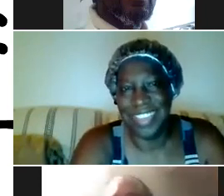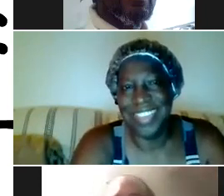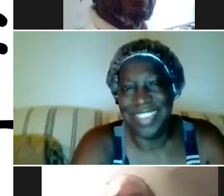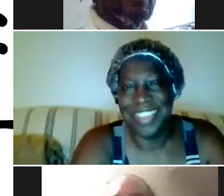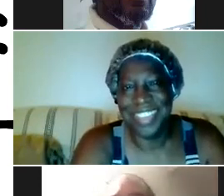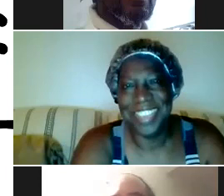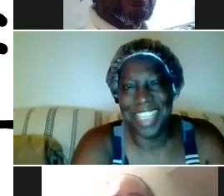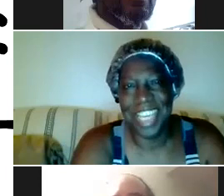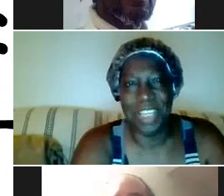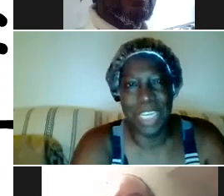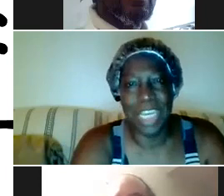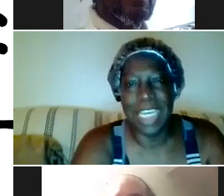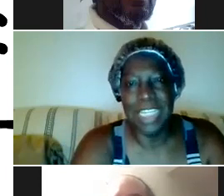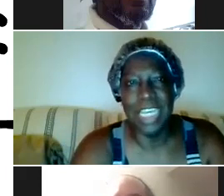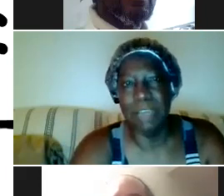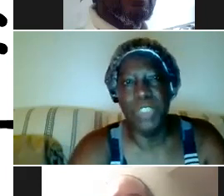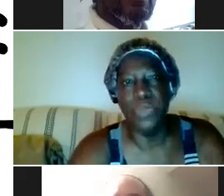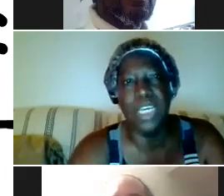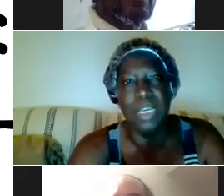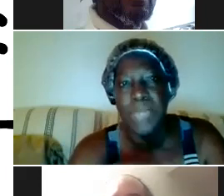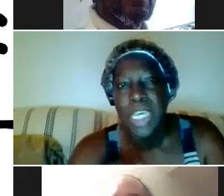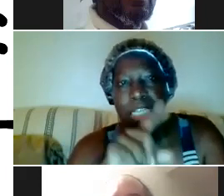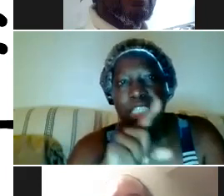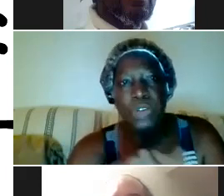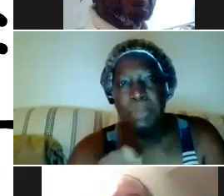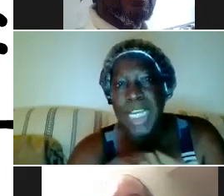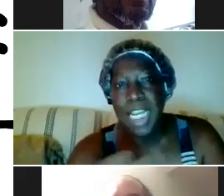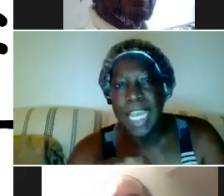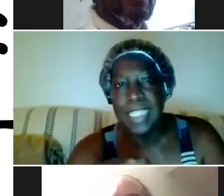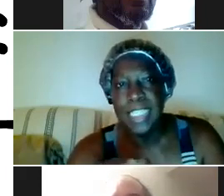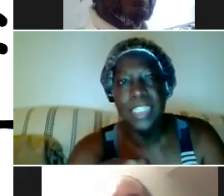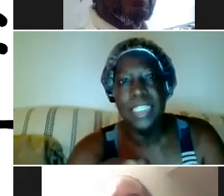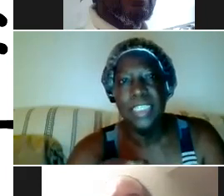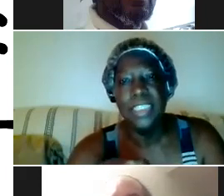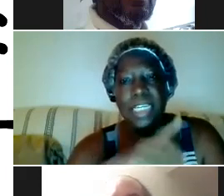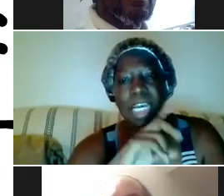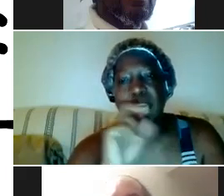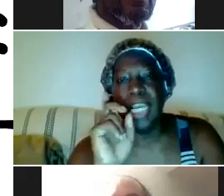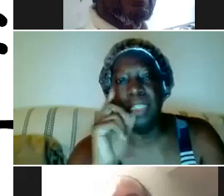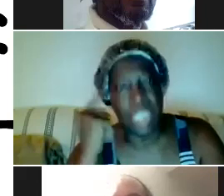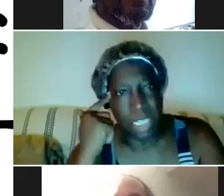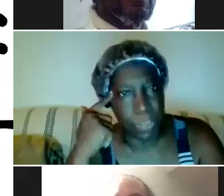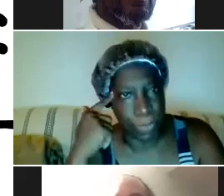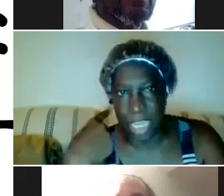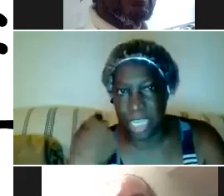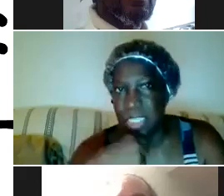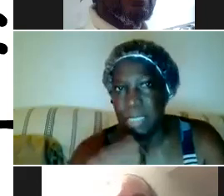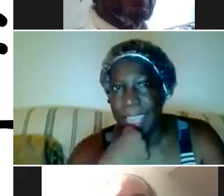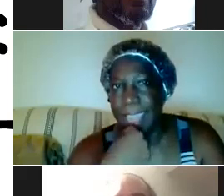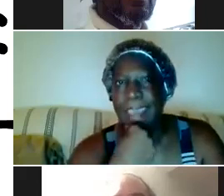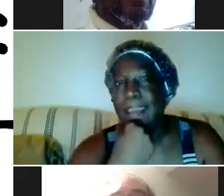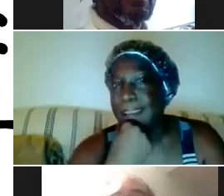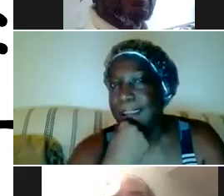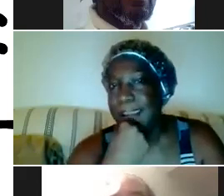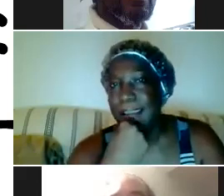Yeah. A lot of times when I'm doing my classes, I think of Spanish in